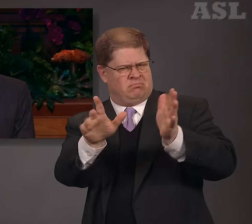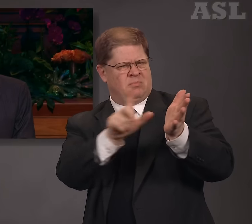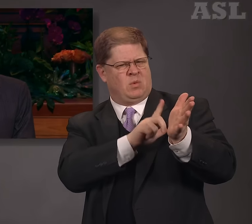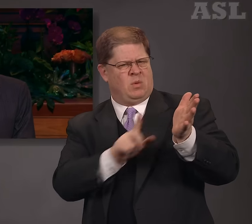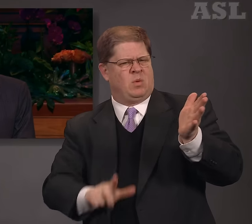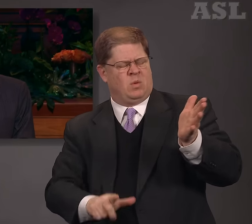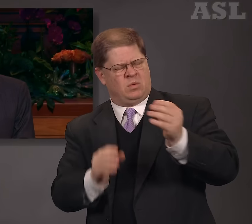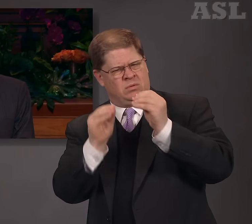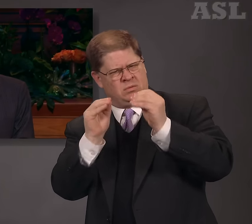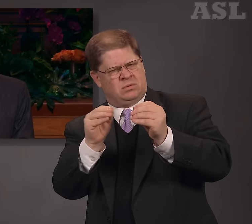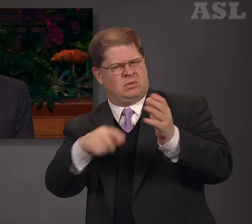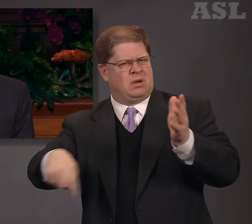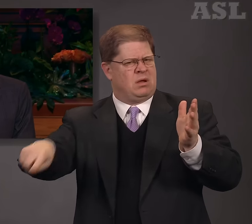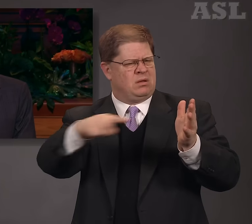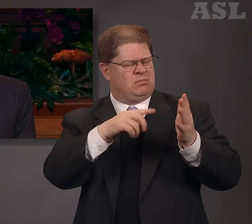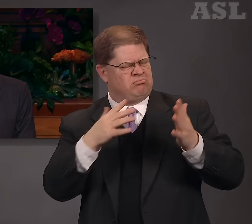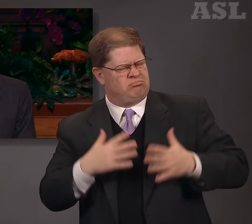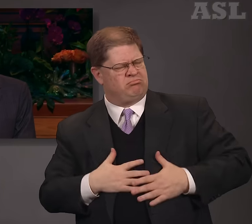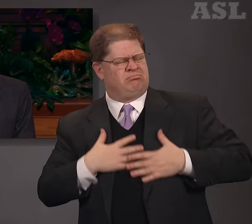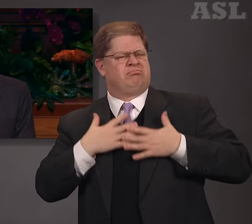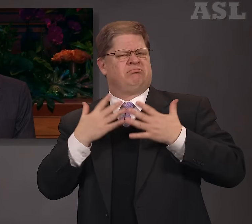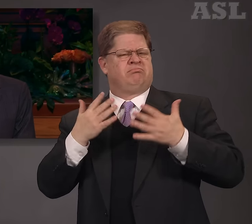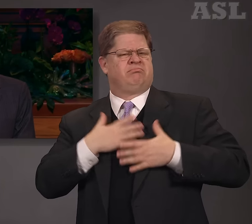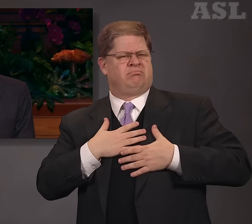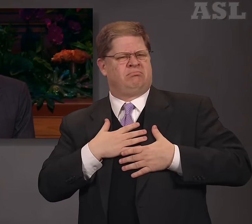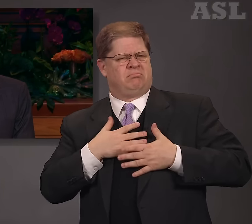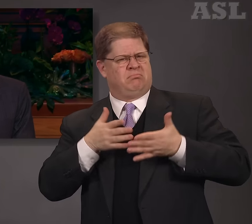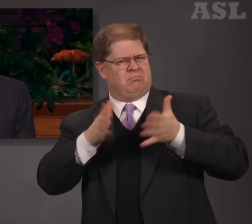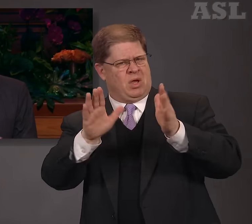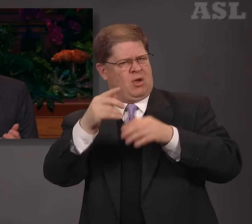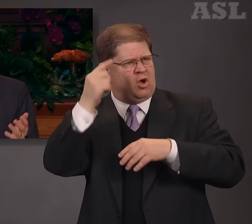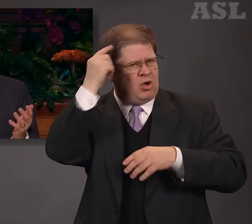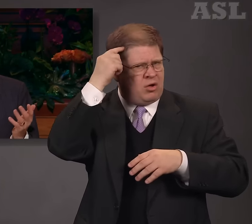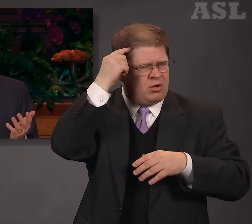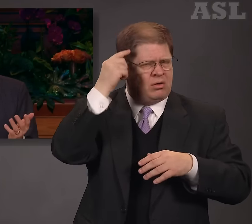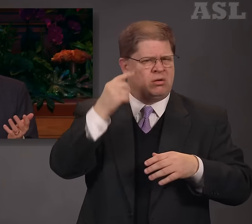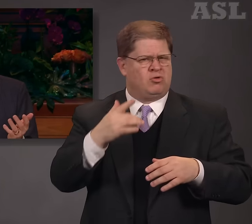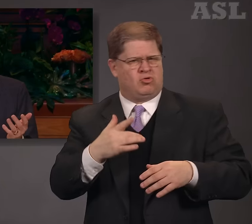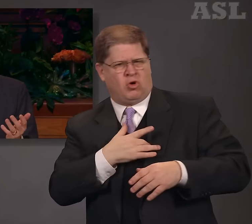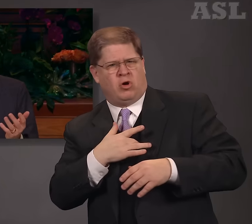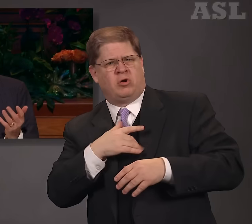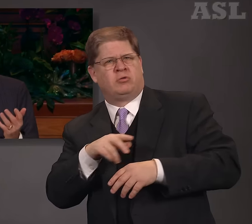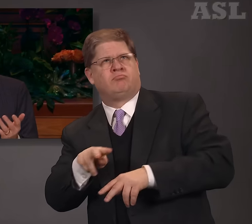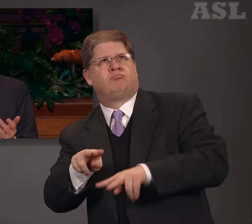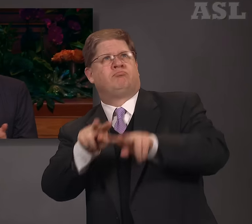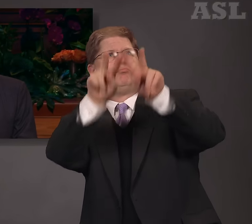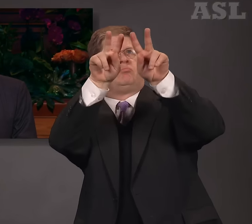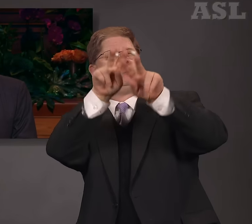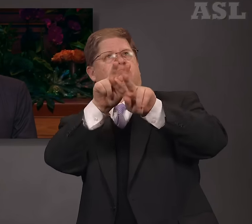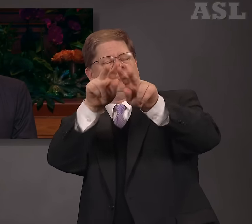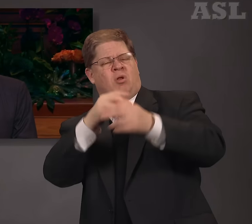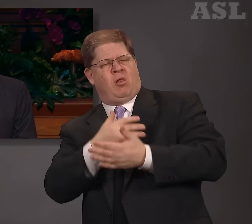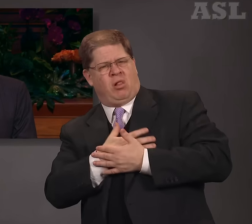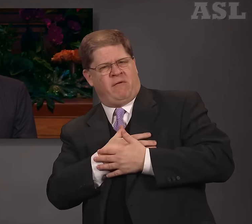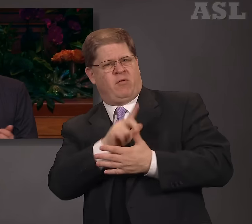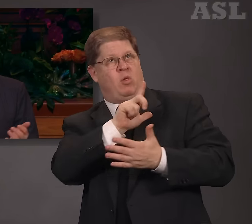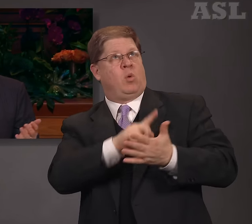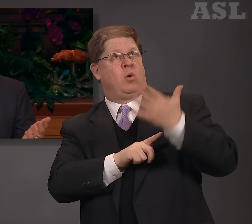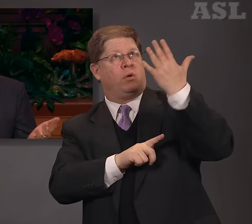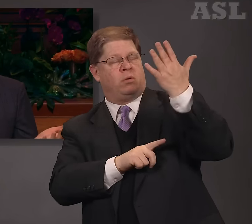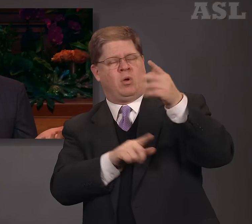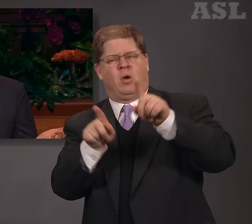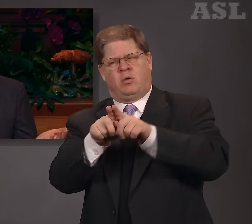Lord's instructions inspire us. May our hearts and minds be lifted upward to love the Lord and